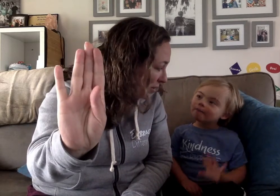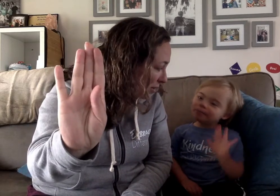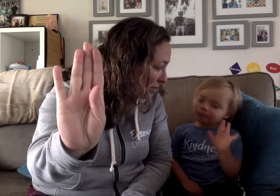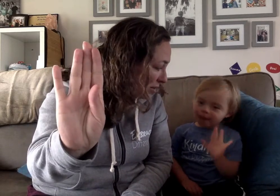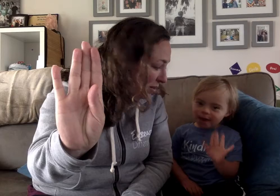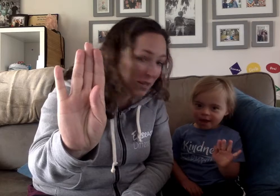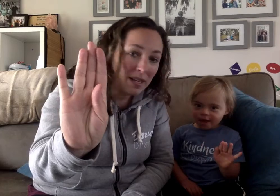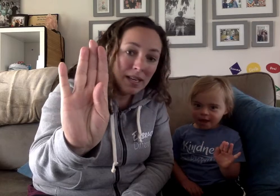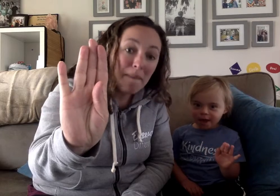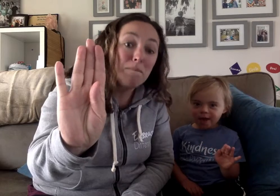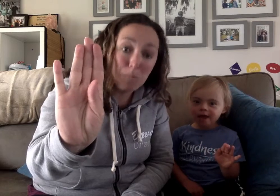B. B.